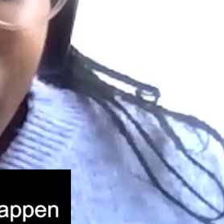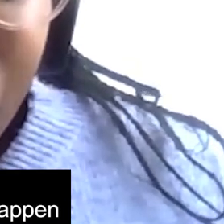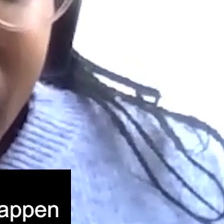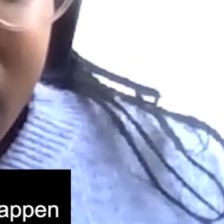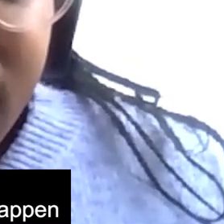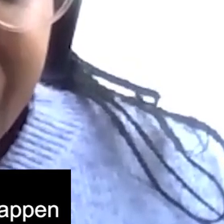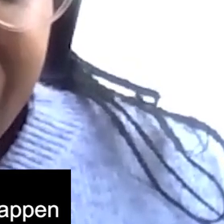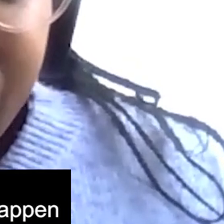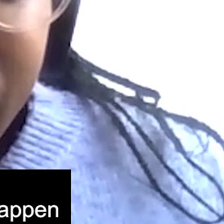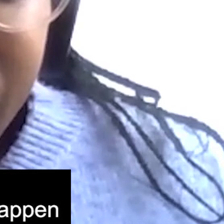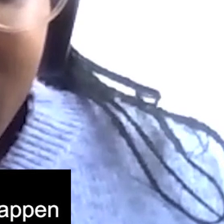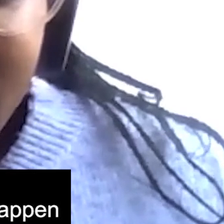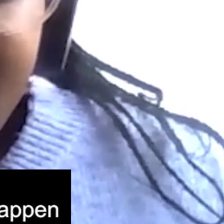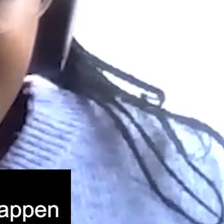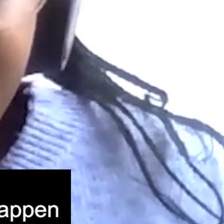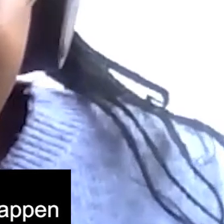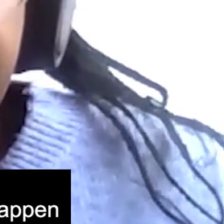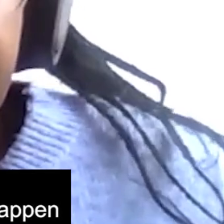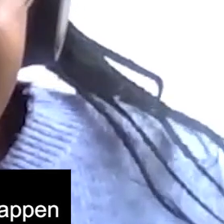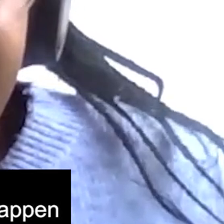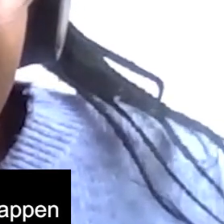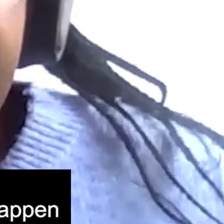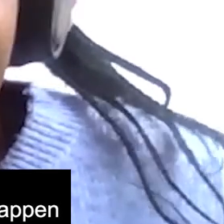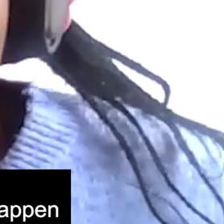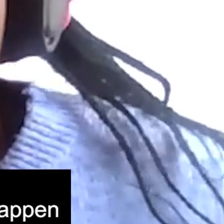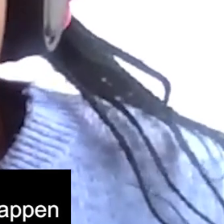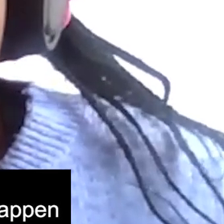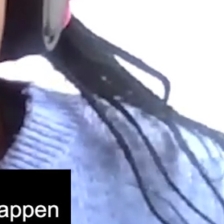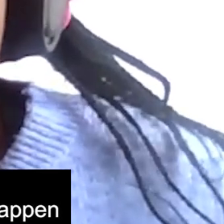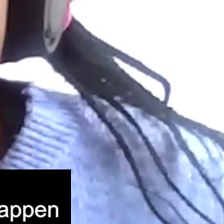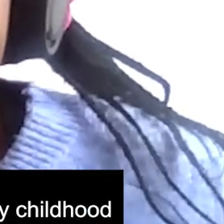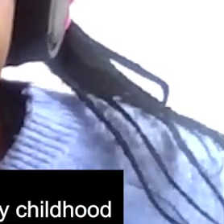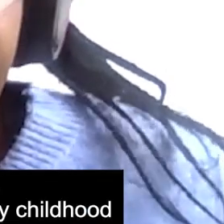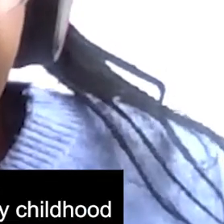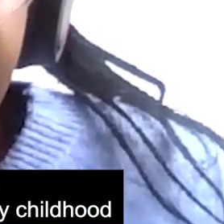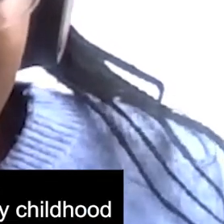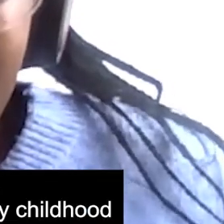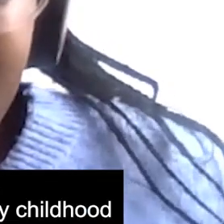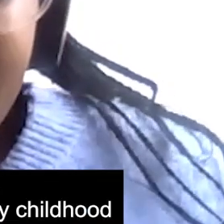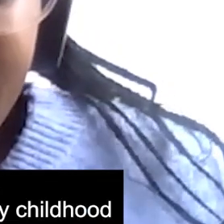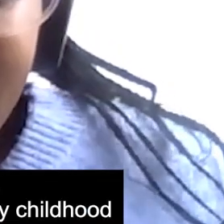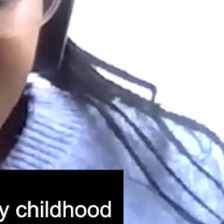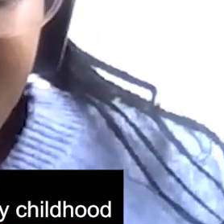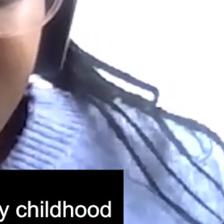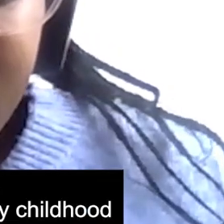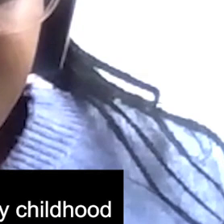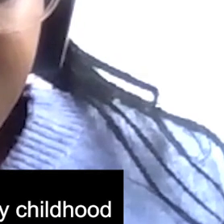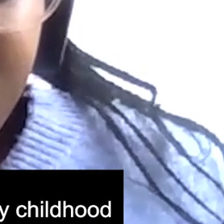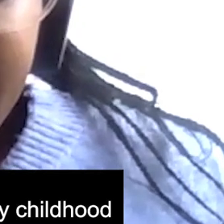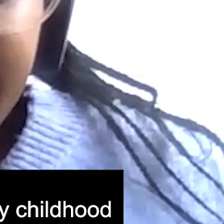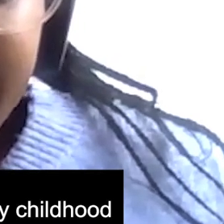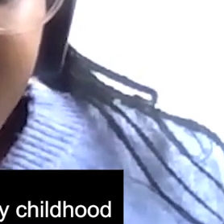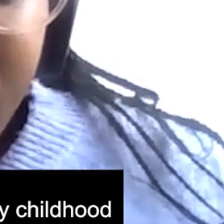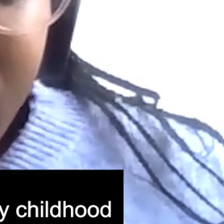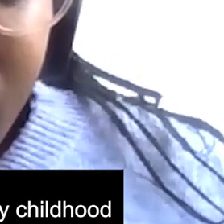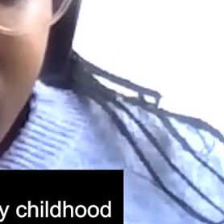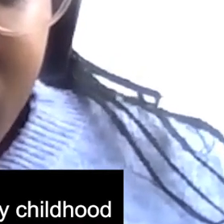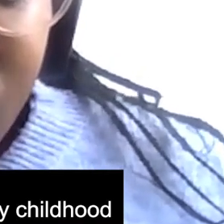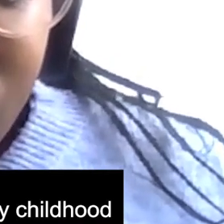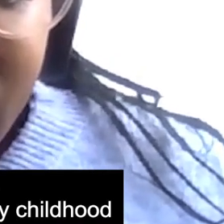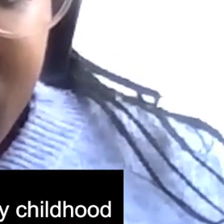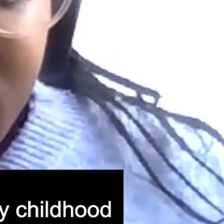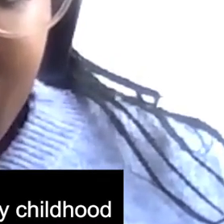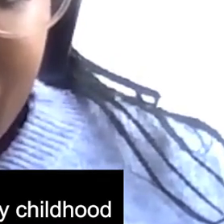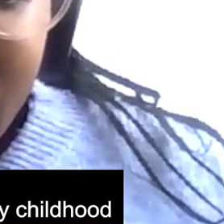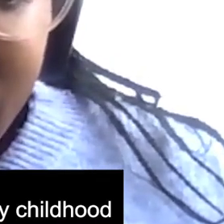just expected inclusive education to happen and they didn't really work towards it.